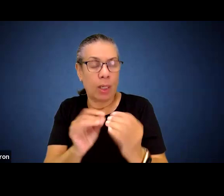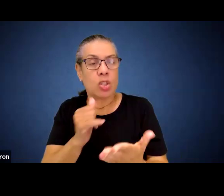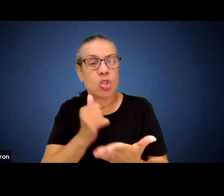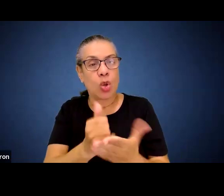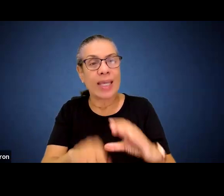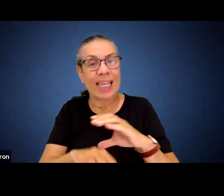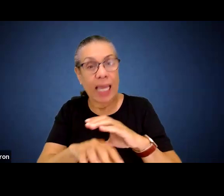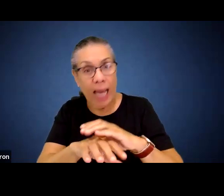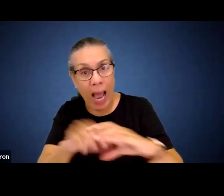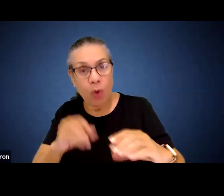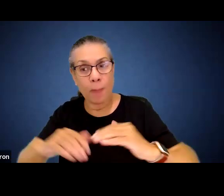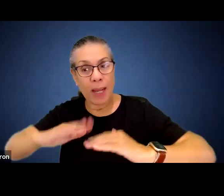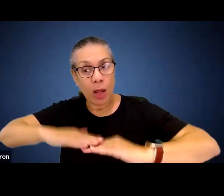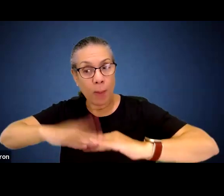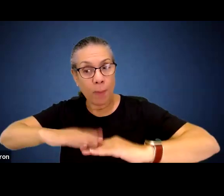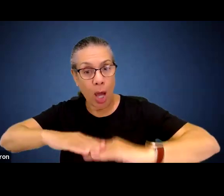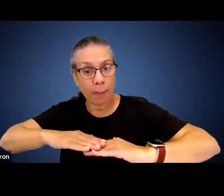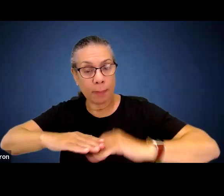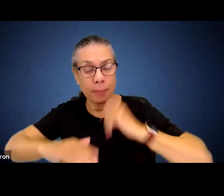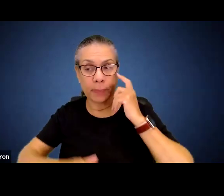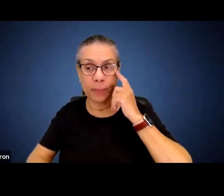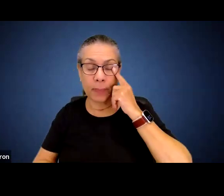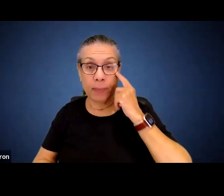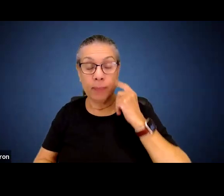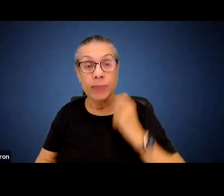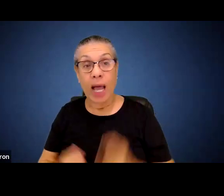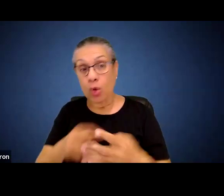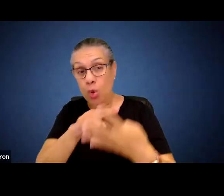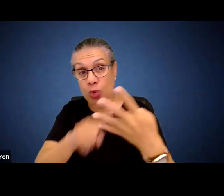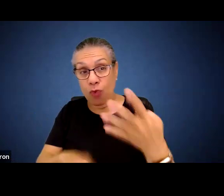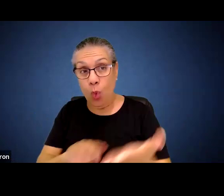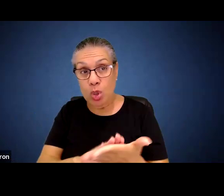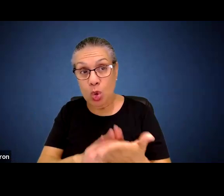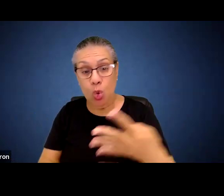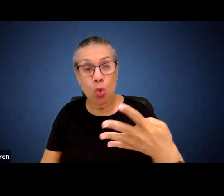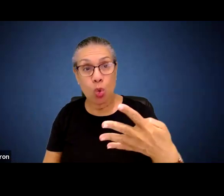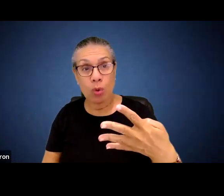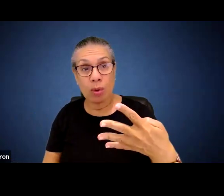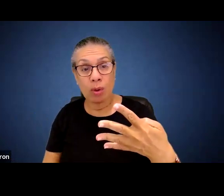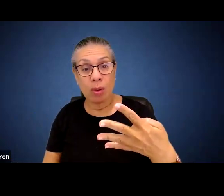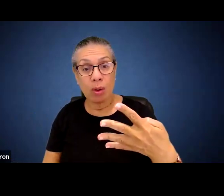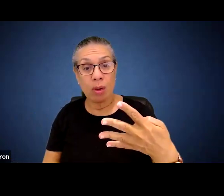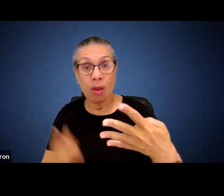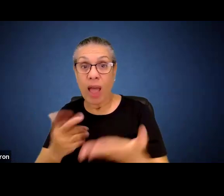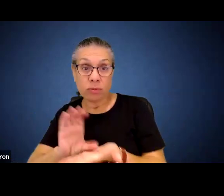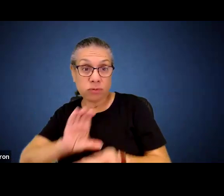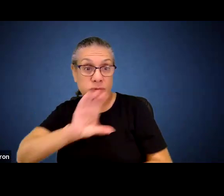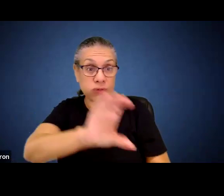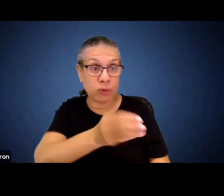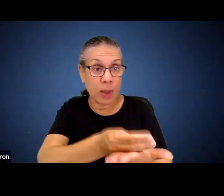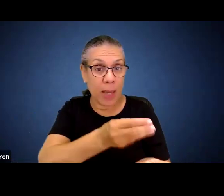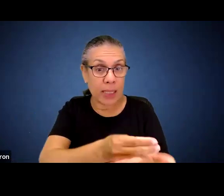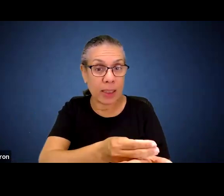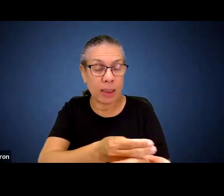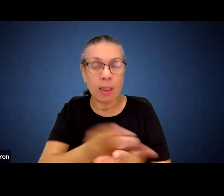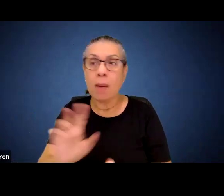bottom tier. And we're very proud that 3 of the 4 schools, the 4 schools got the grant. But before the